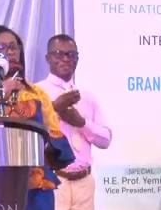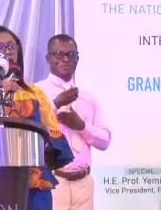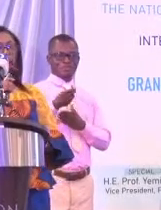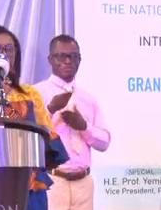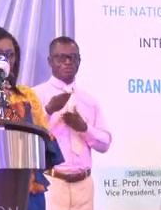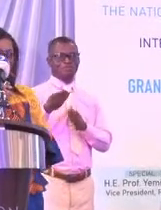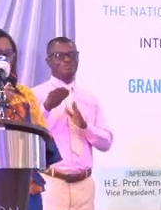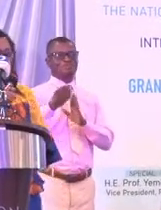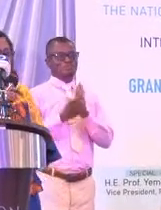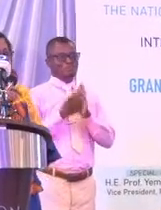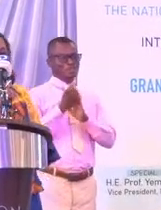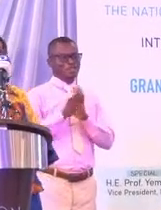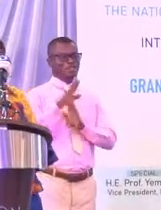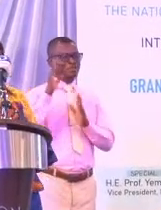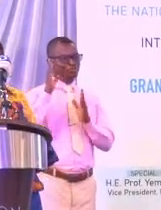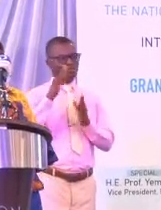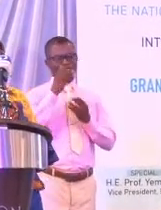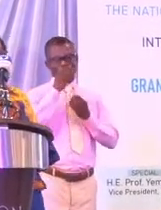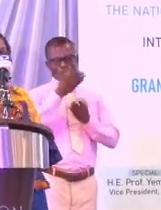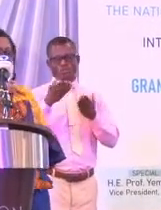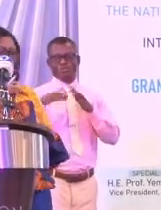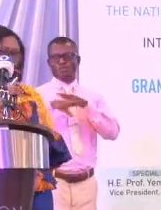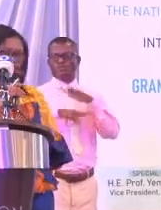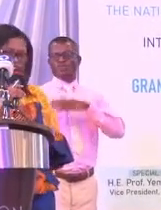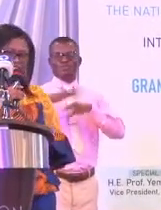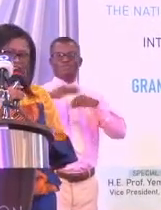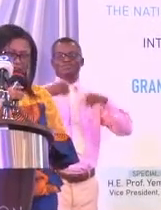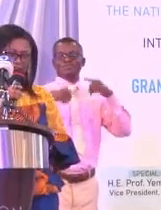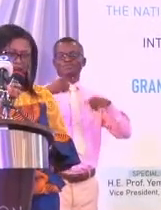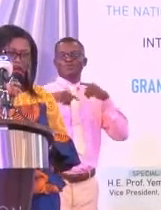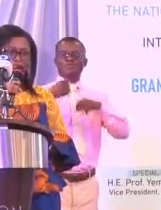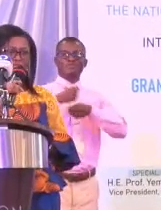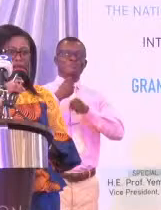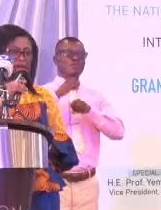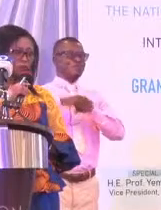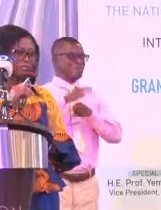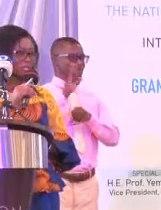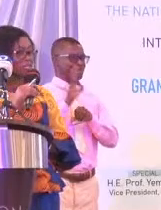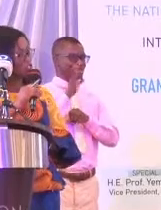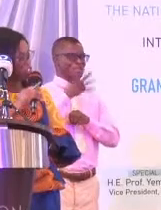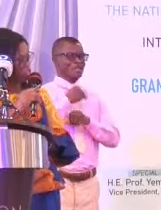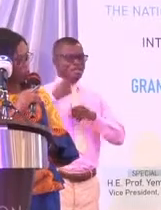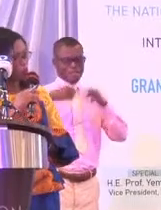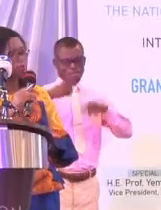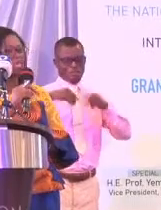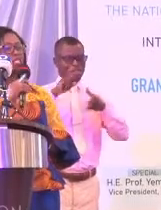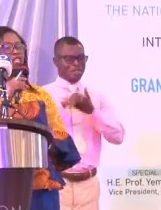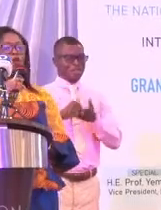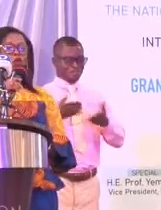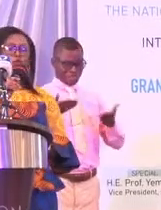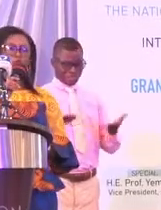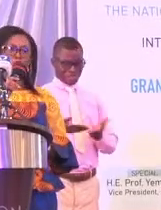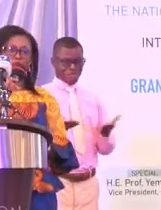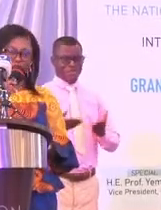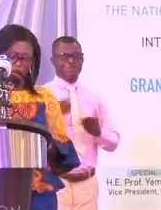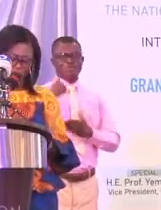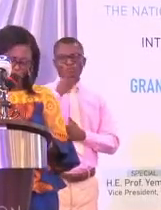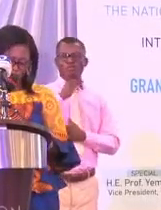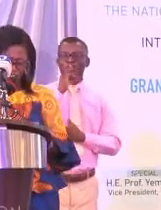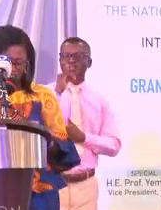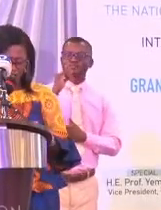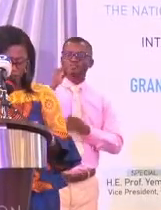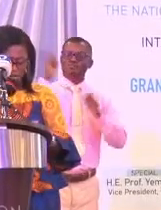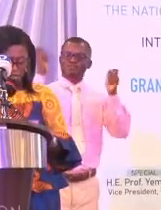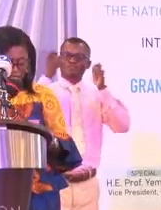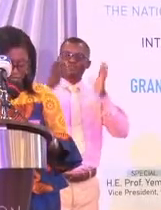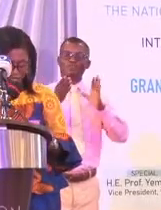us, based on the arguments that were made on Friday and the argument that has just been made, who the winner of